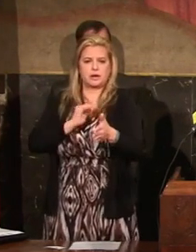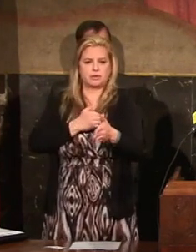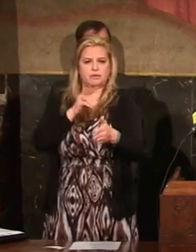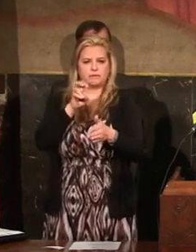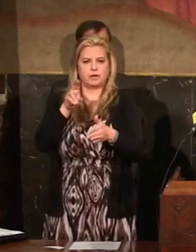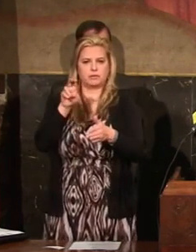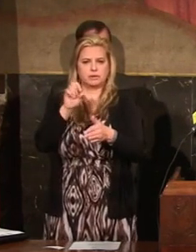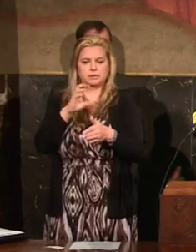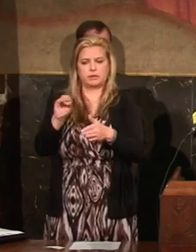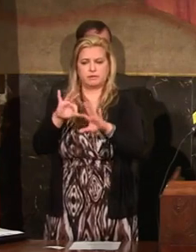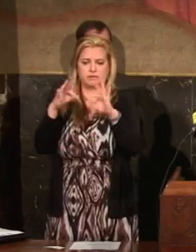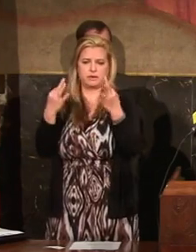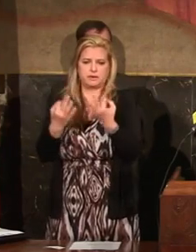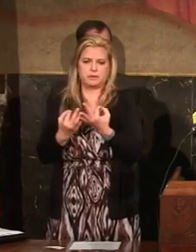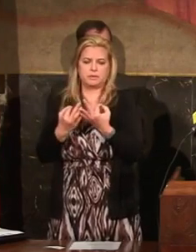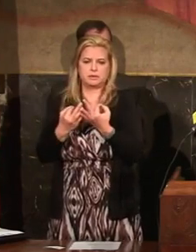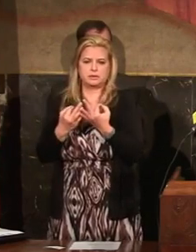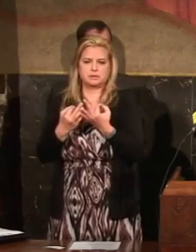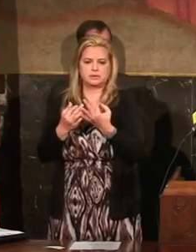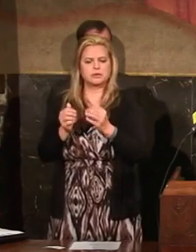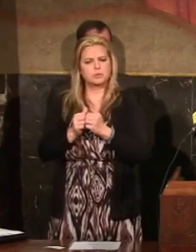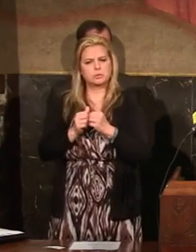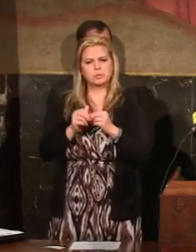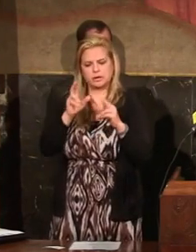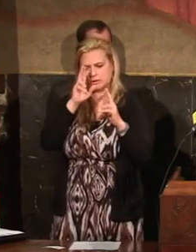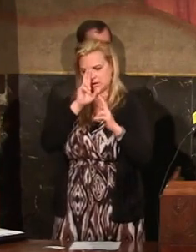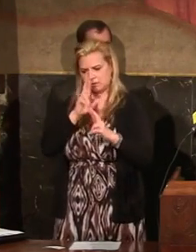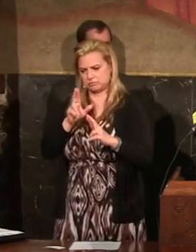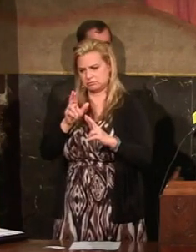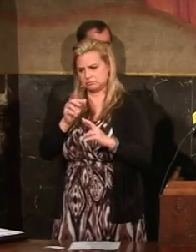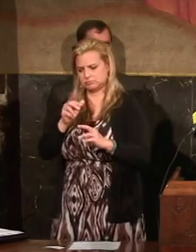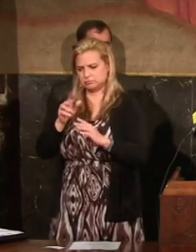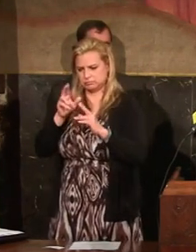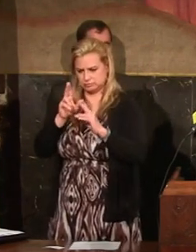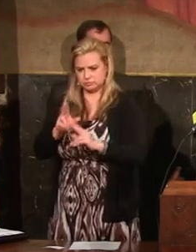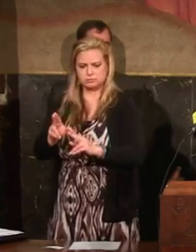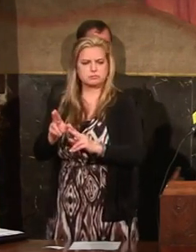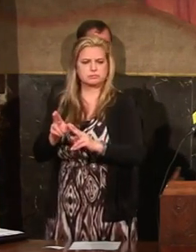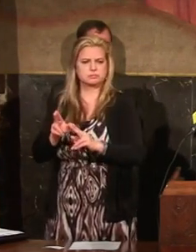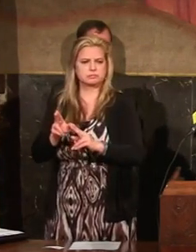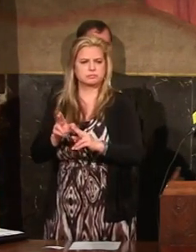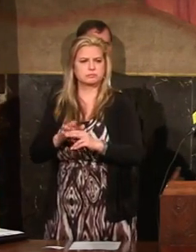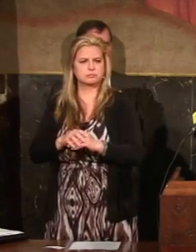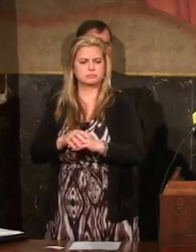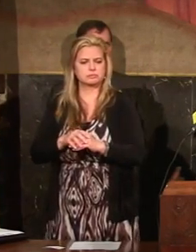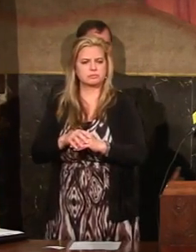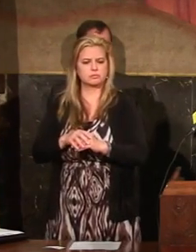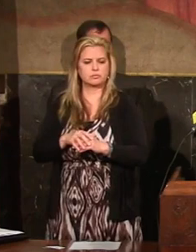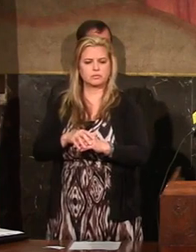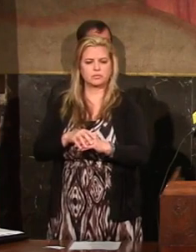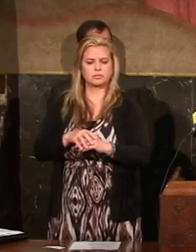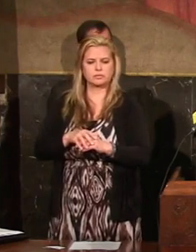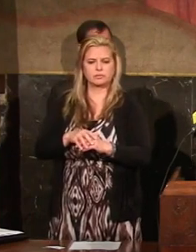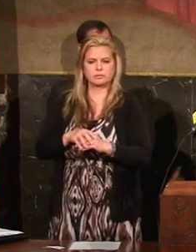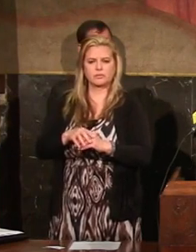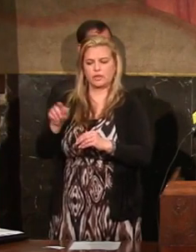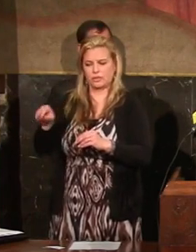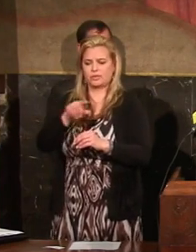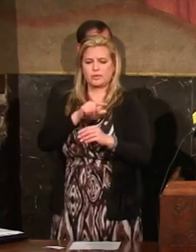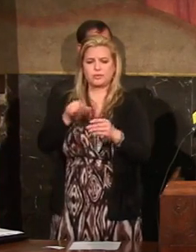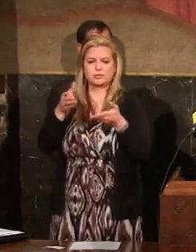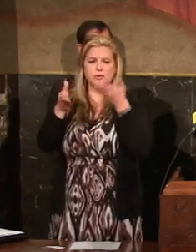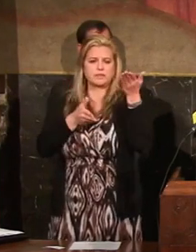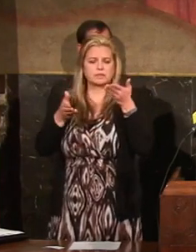veterans and their families with dignity and honor. The loss of these services would